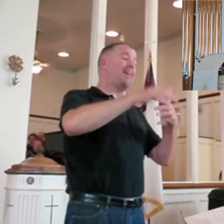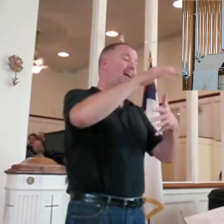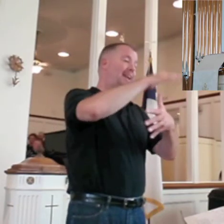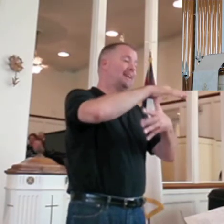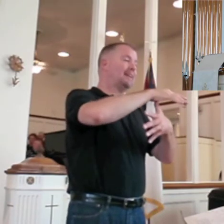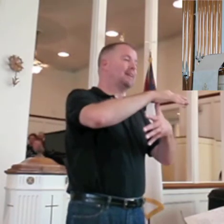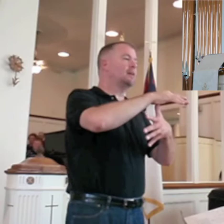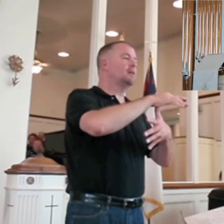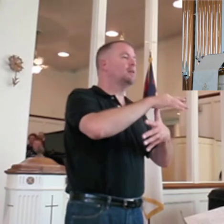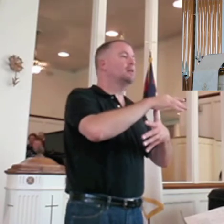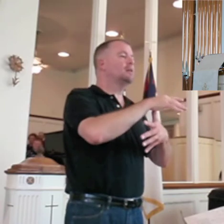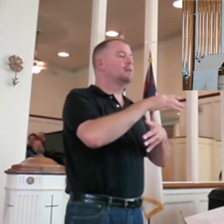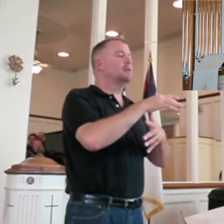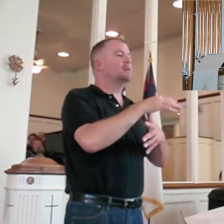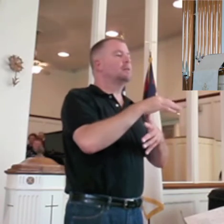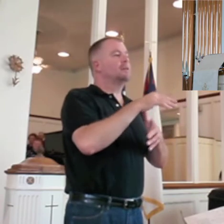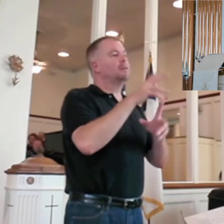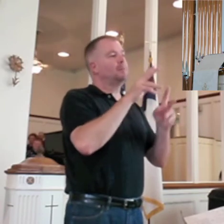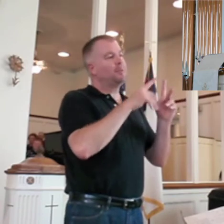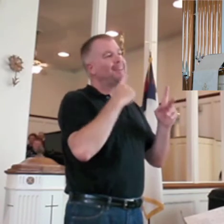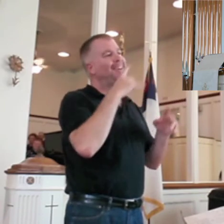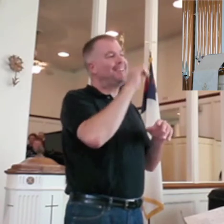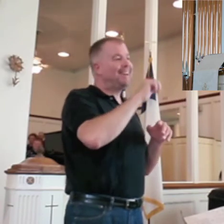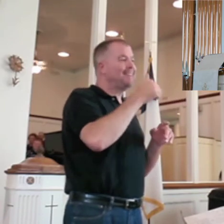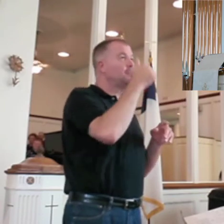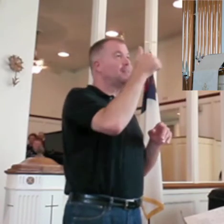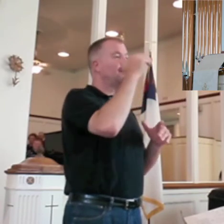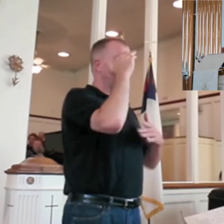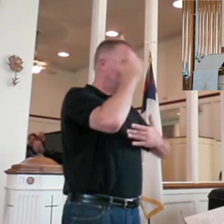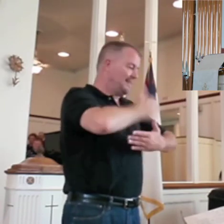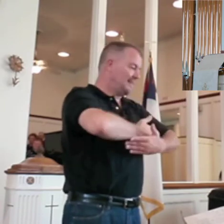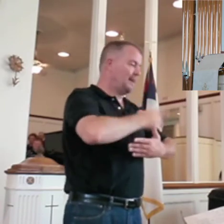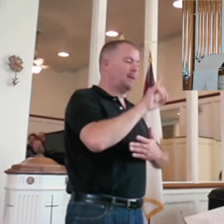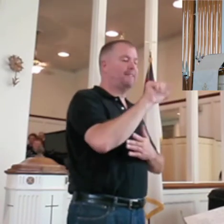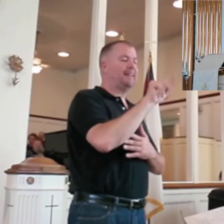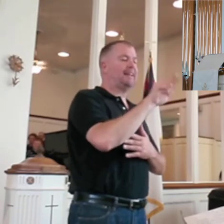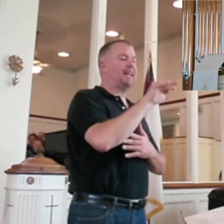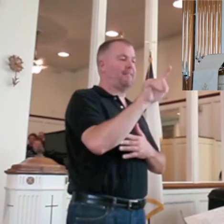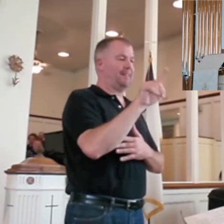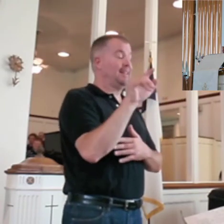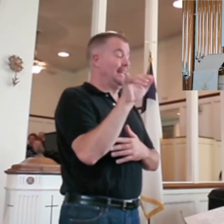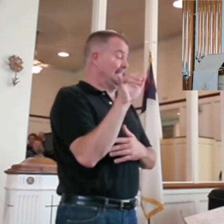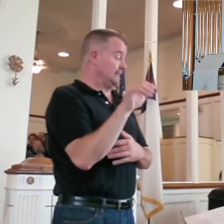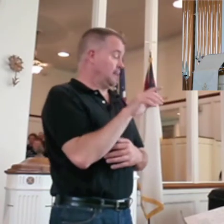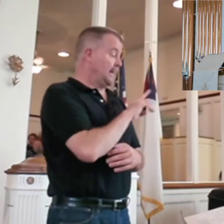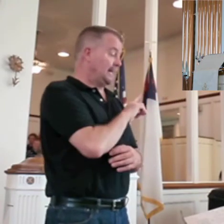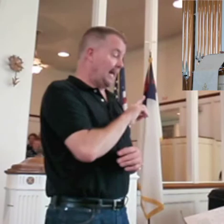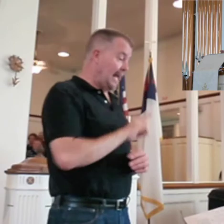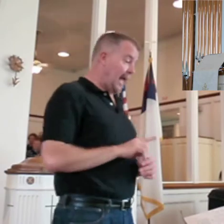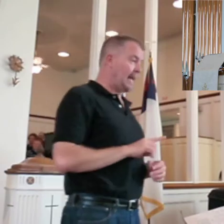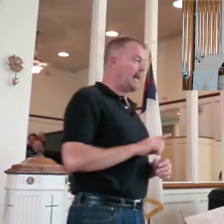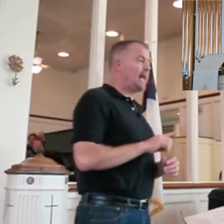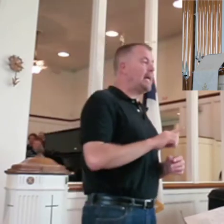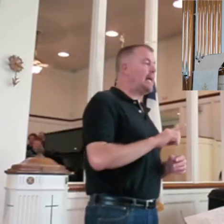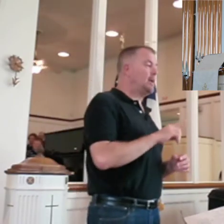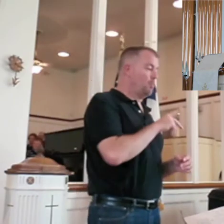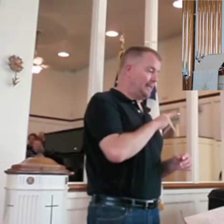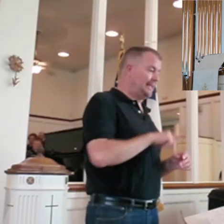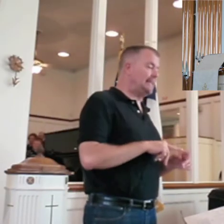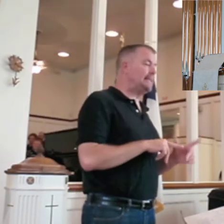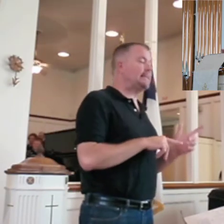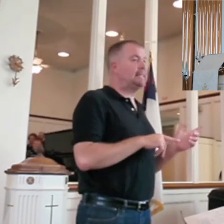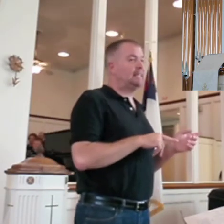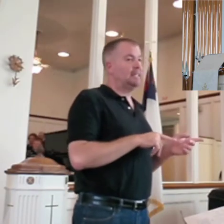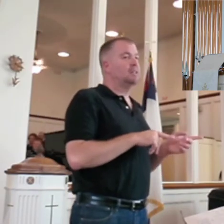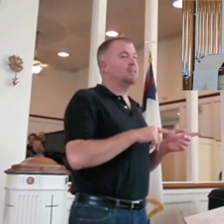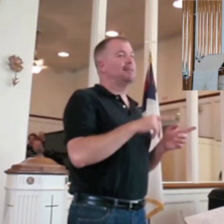head. The people acclaimed him as the son of David, the true king, because like Diana and Joanne